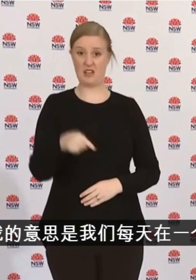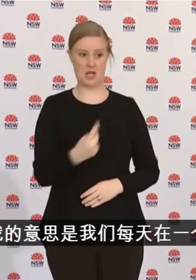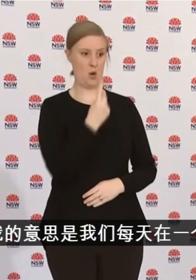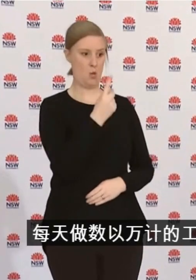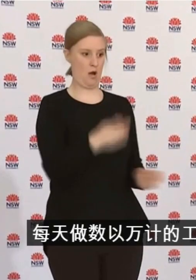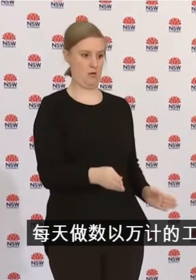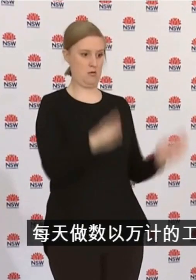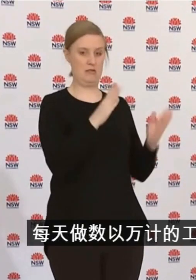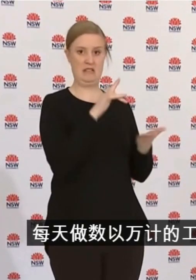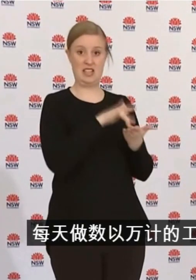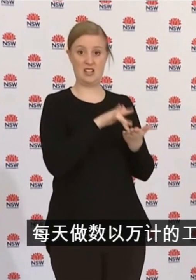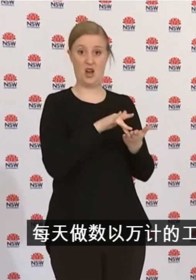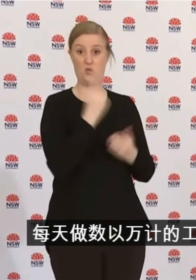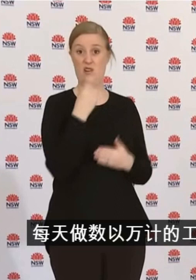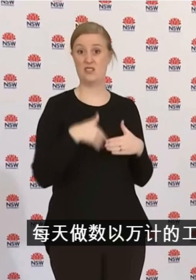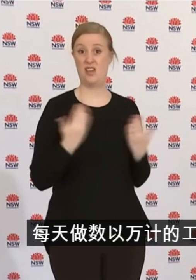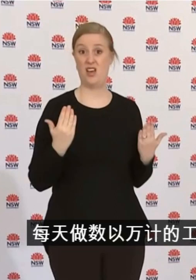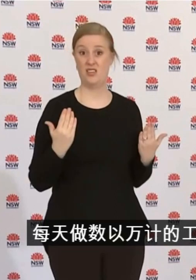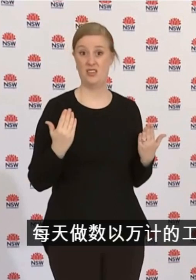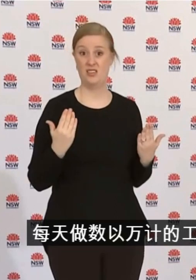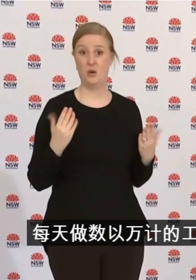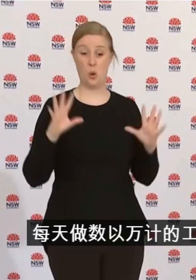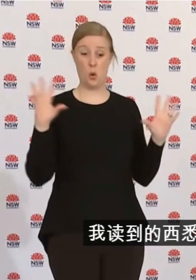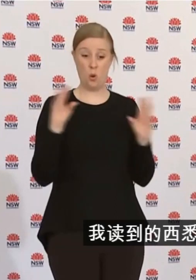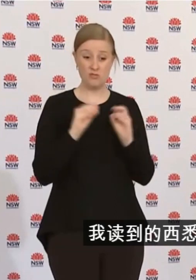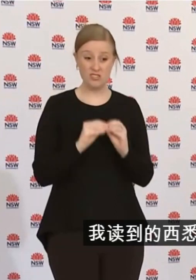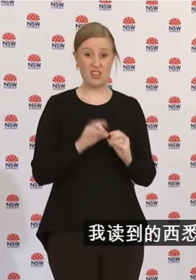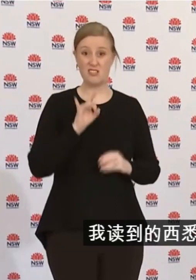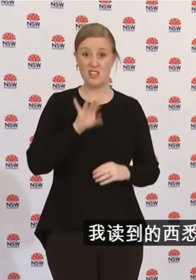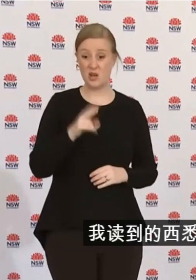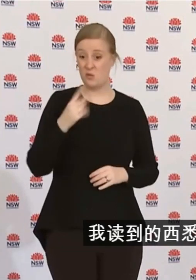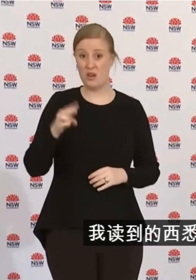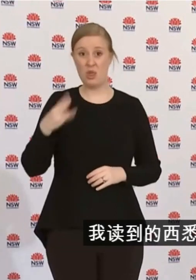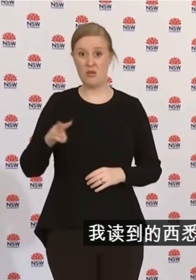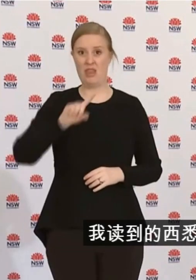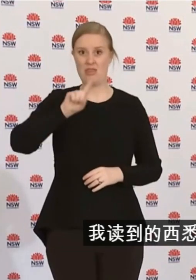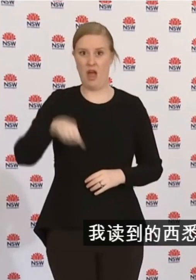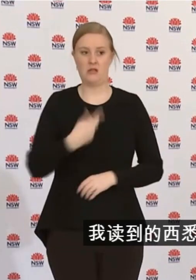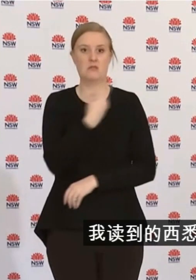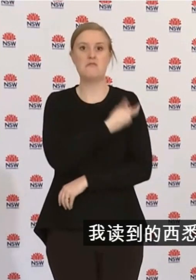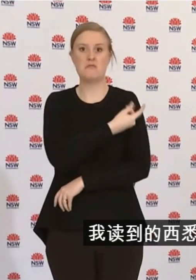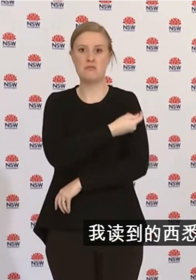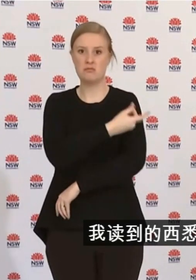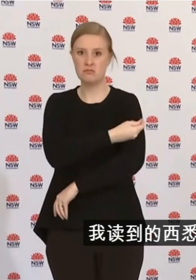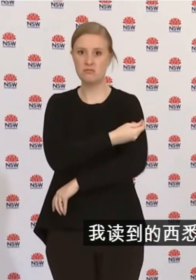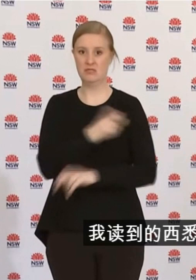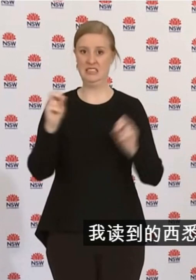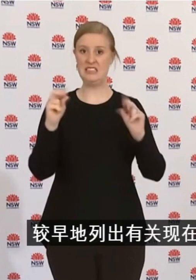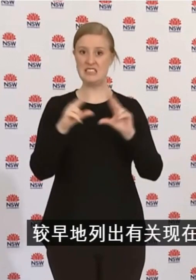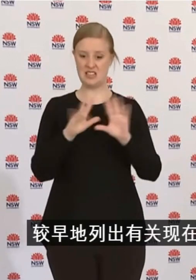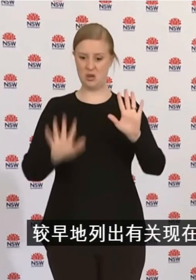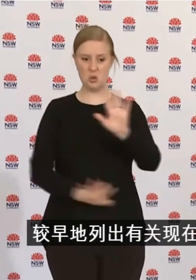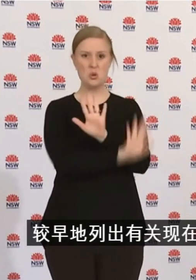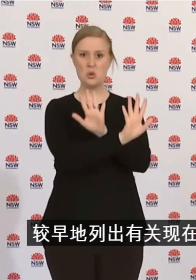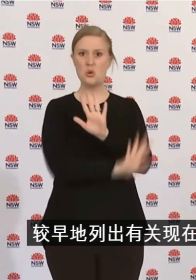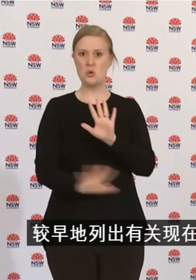day. We're doing literally tens of thousands every day, and we know we have a very substantial population in southwestern and western Sydney. I read